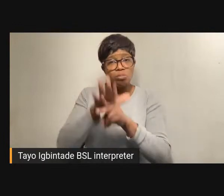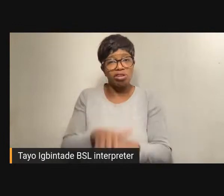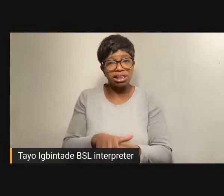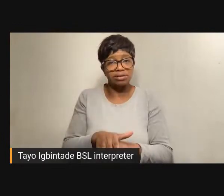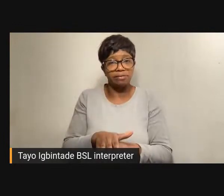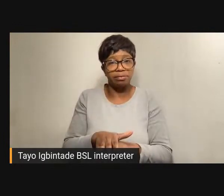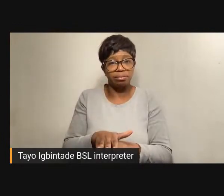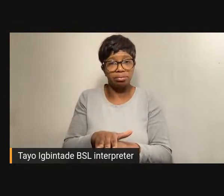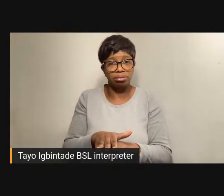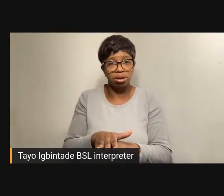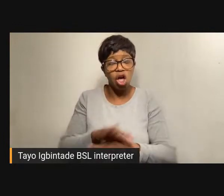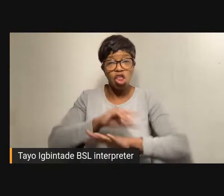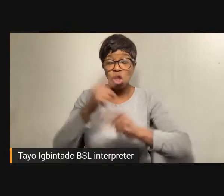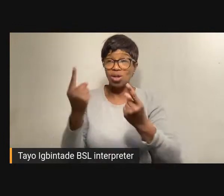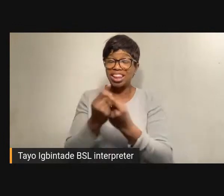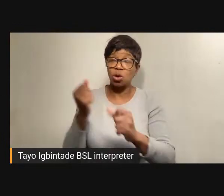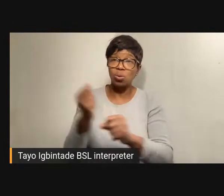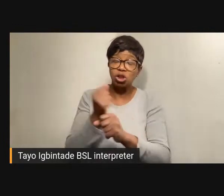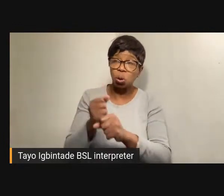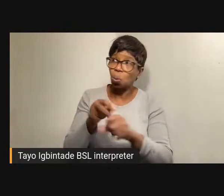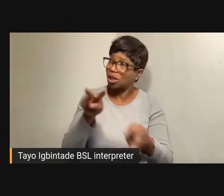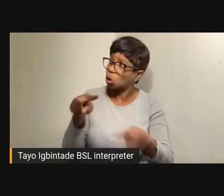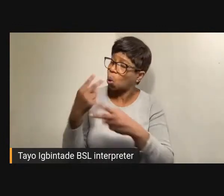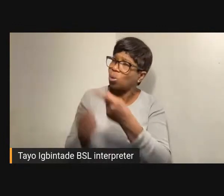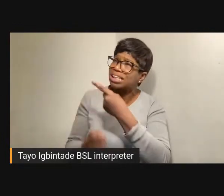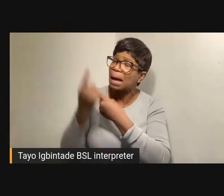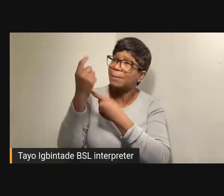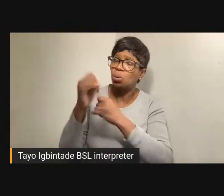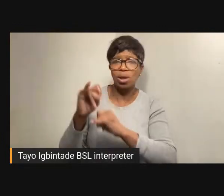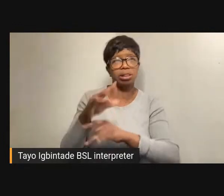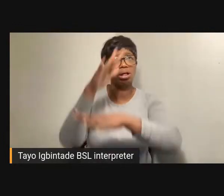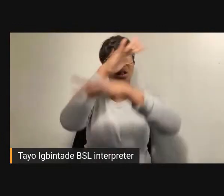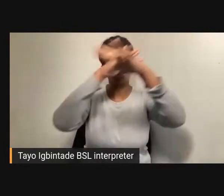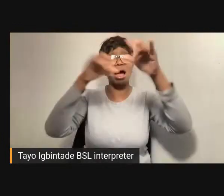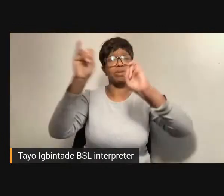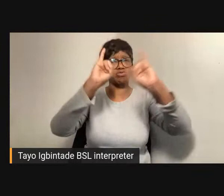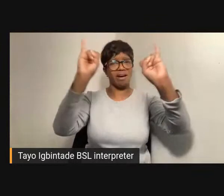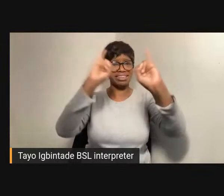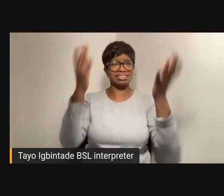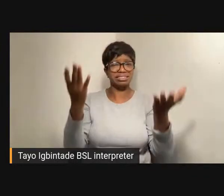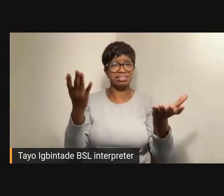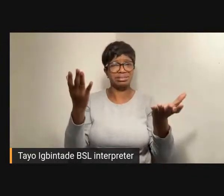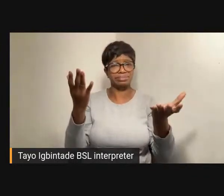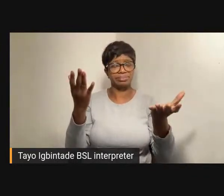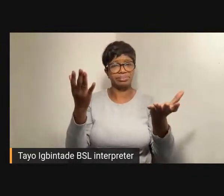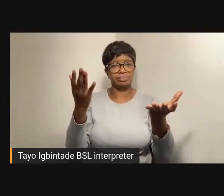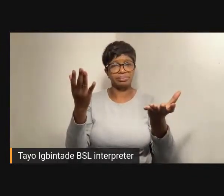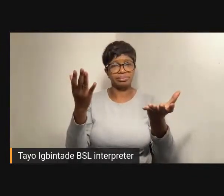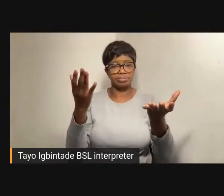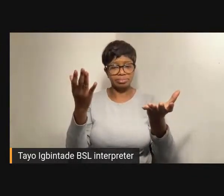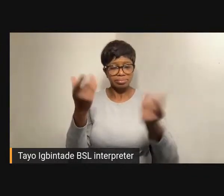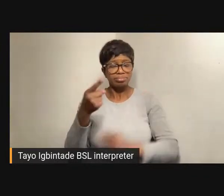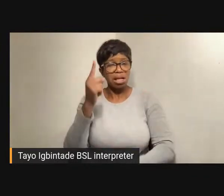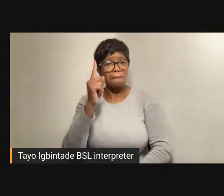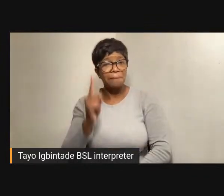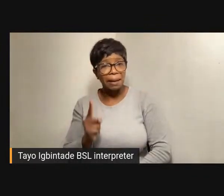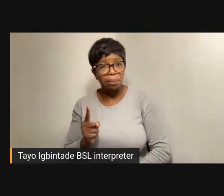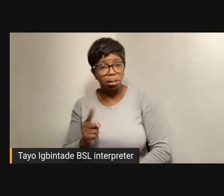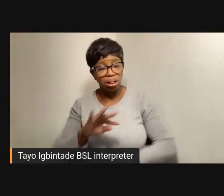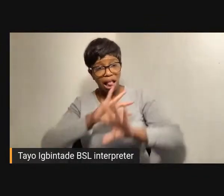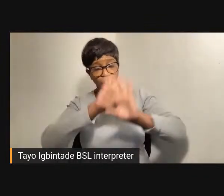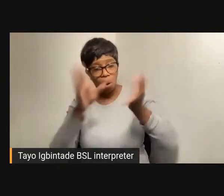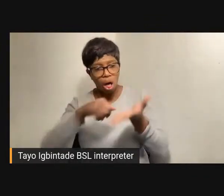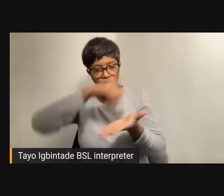have to do is to look at what is happening with the climate crisis. As people and planet are